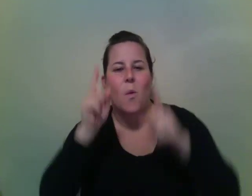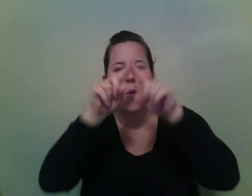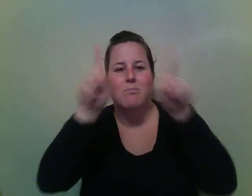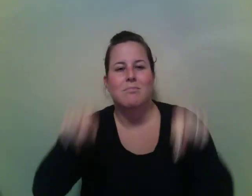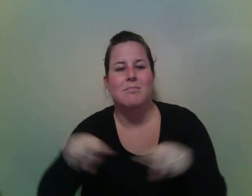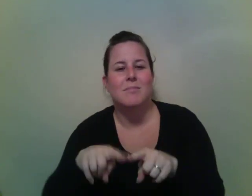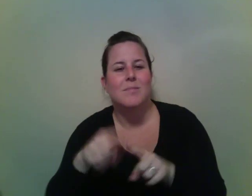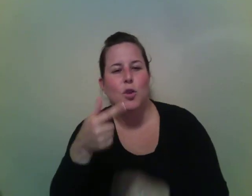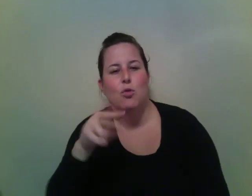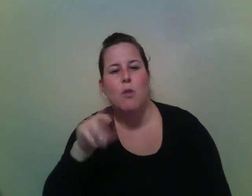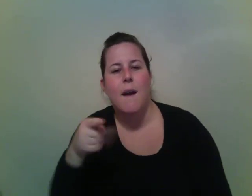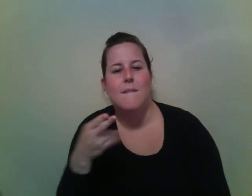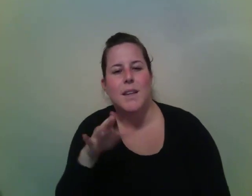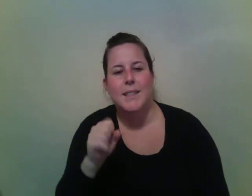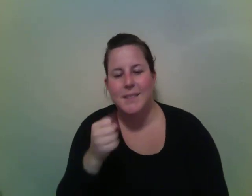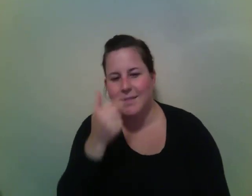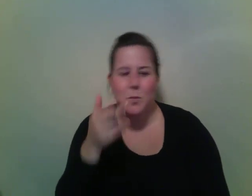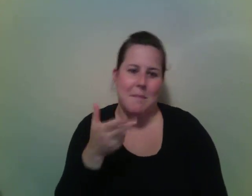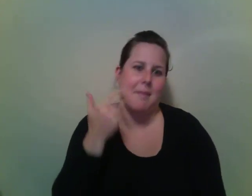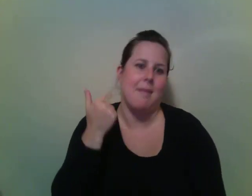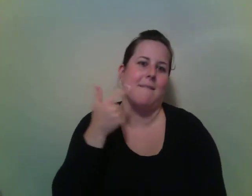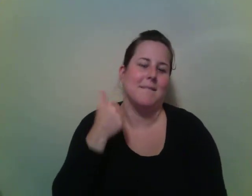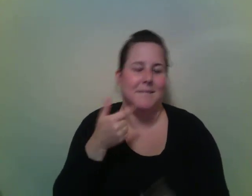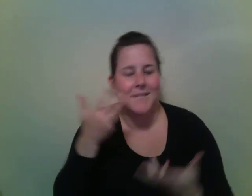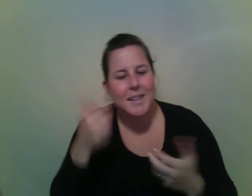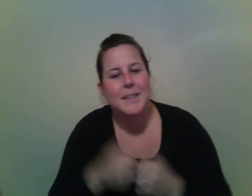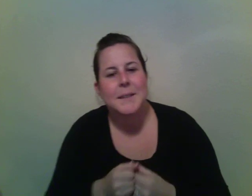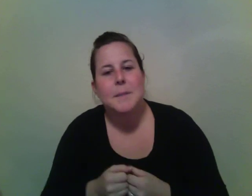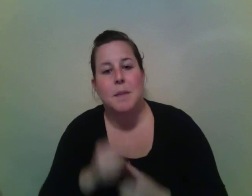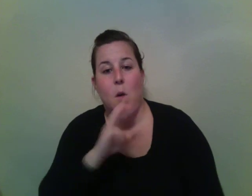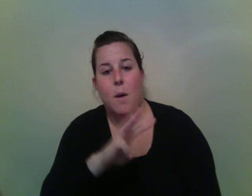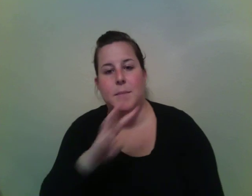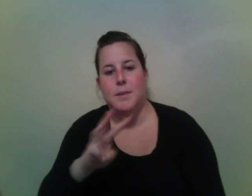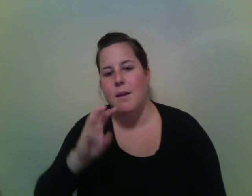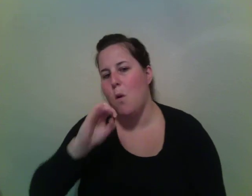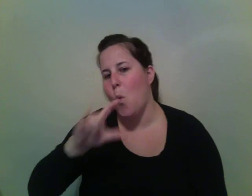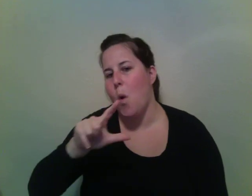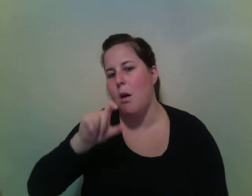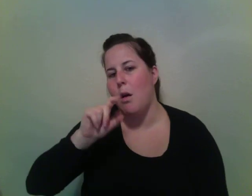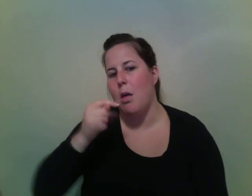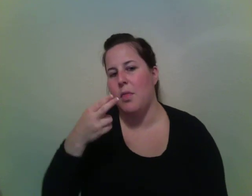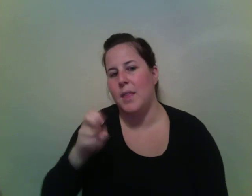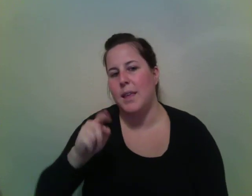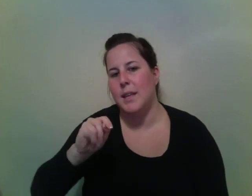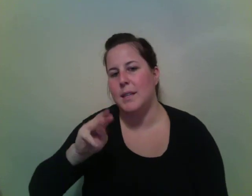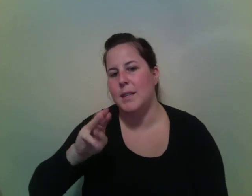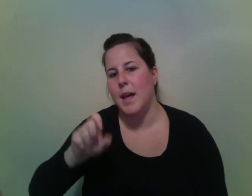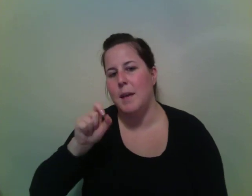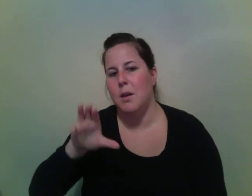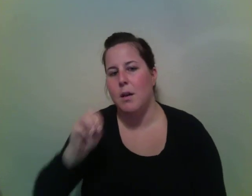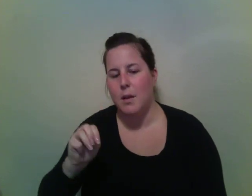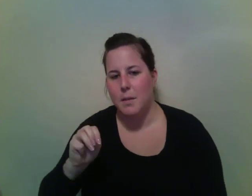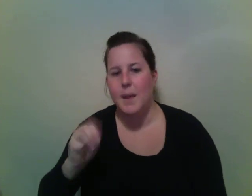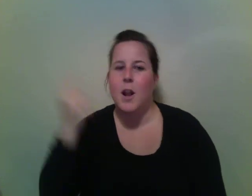My website is oilofthetime.com. Love to have you come check me out there. And as always, be oily and be